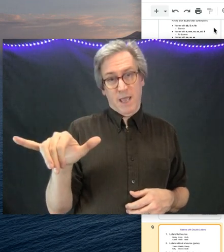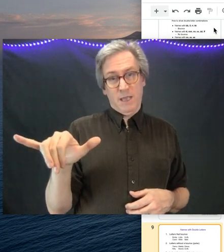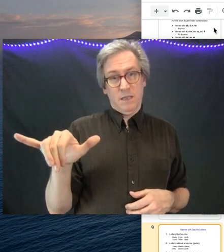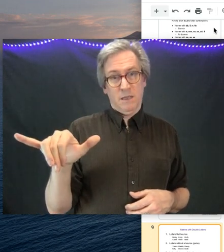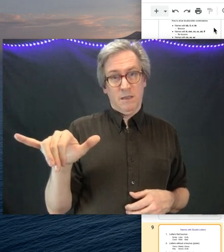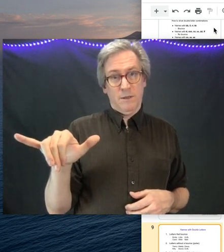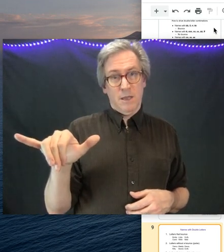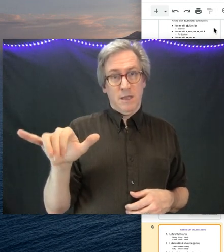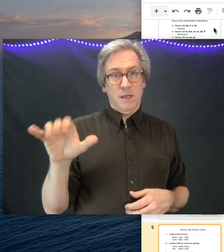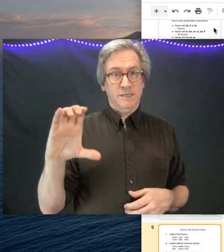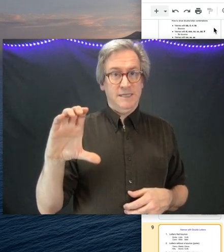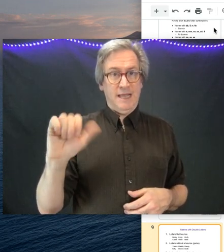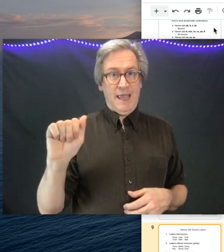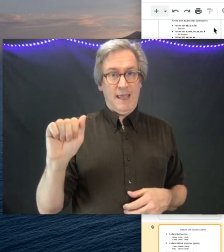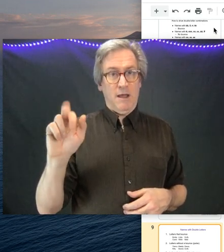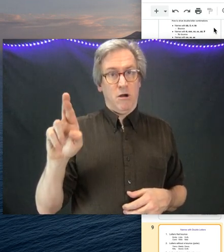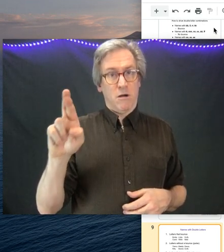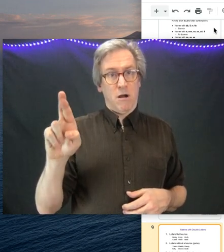Duffy,